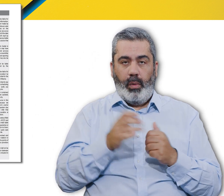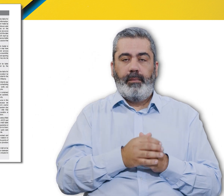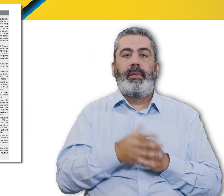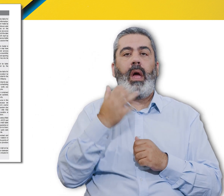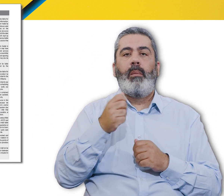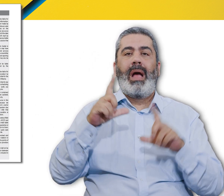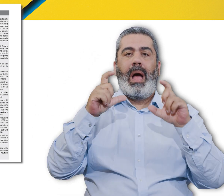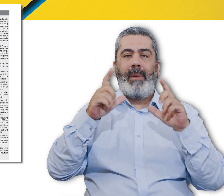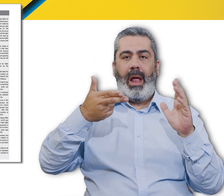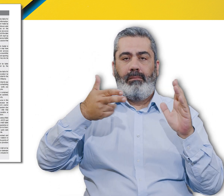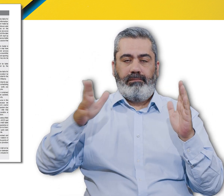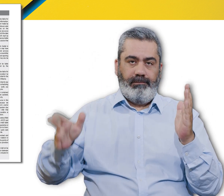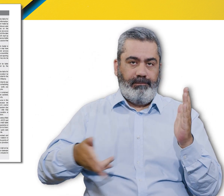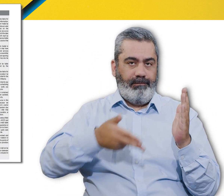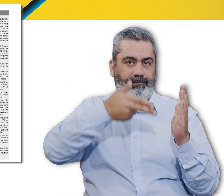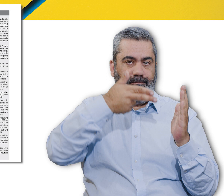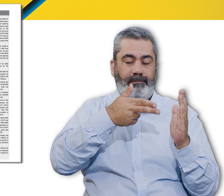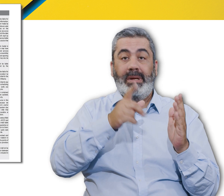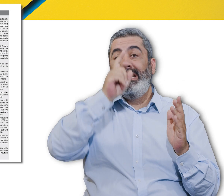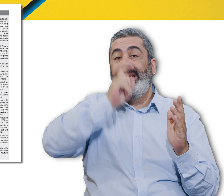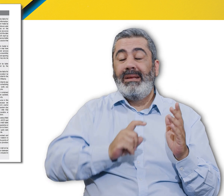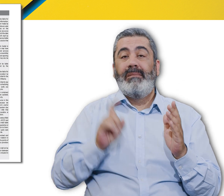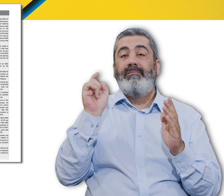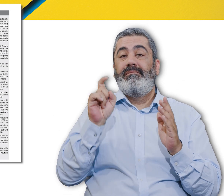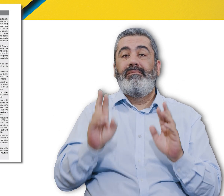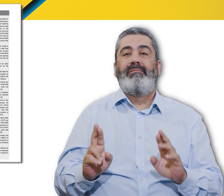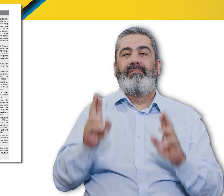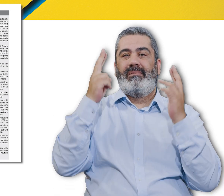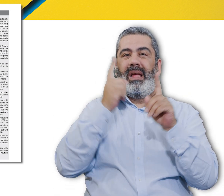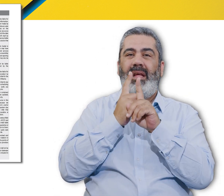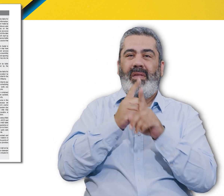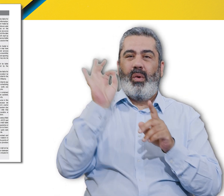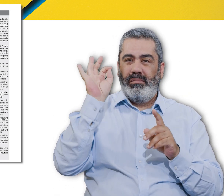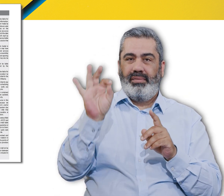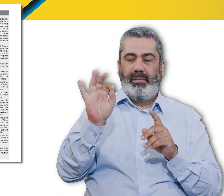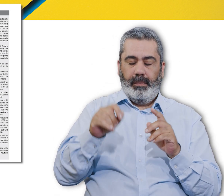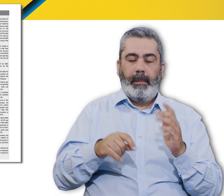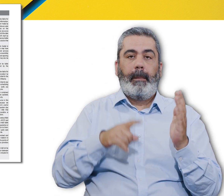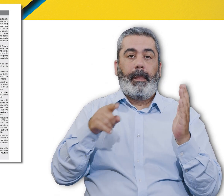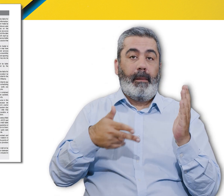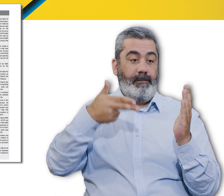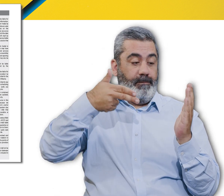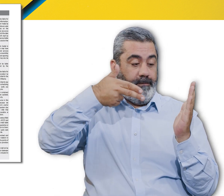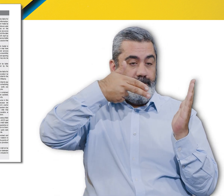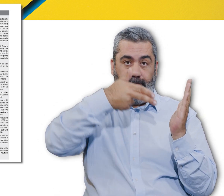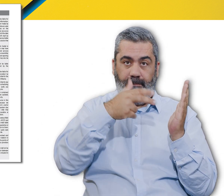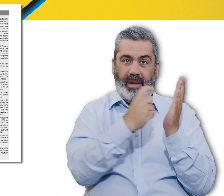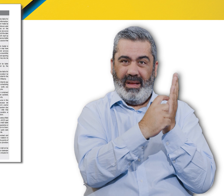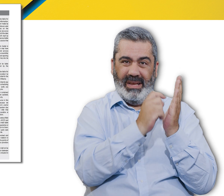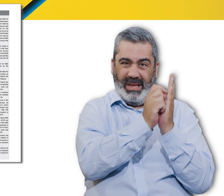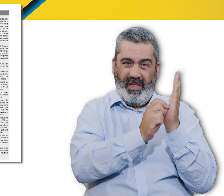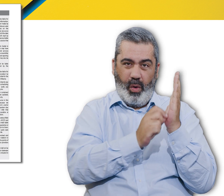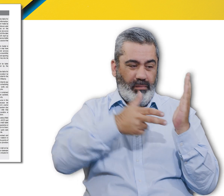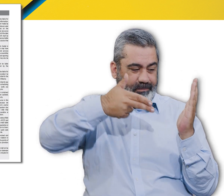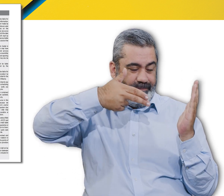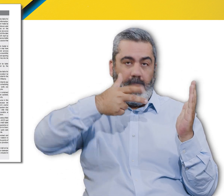At the top of the screen there will be a notification that will show you the source of the page, and if you select it, you will be automatically redirected to the page